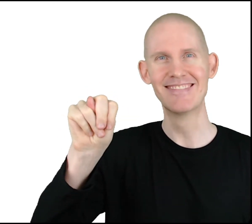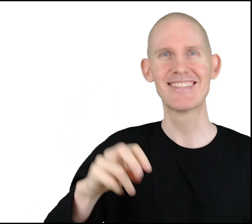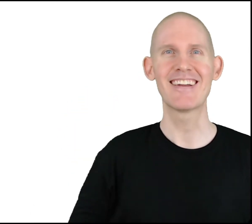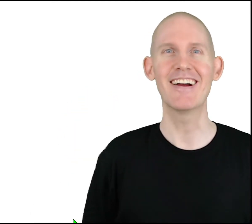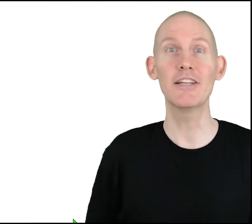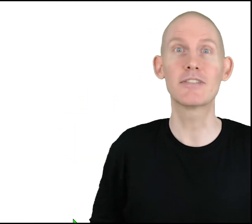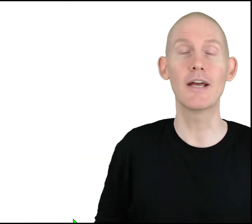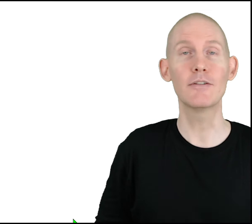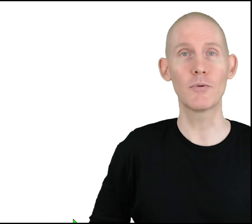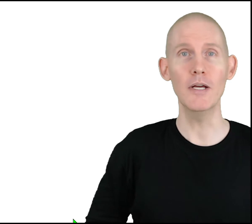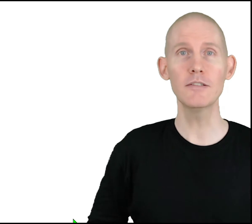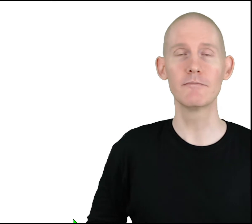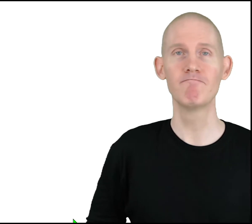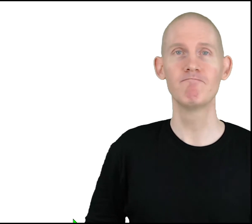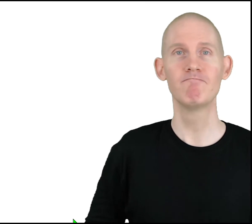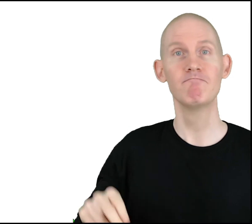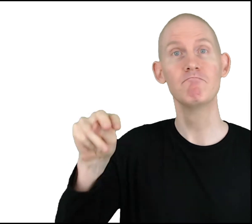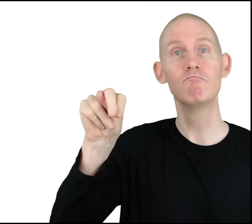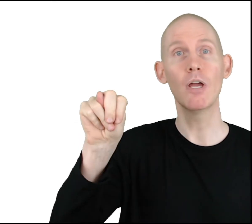All right, let's sign it twice. N.